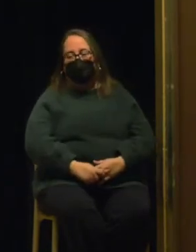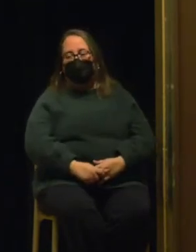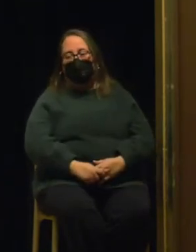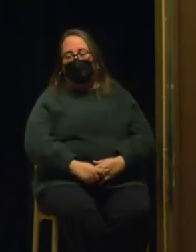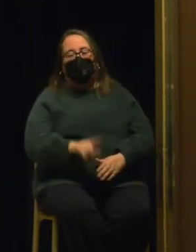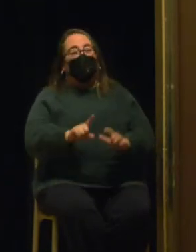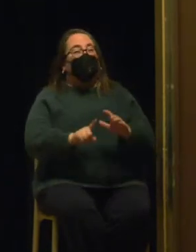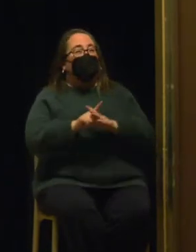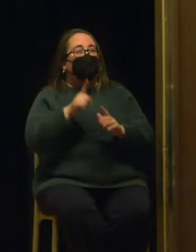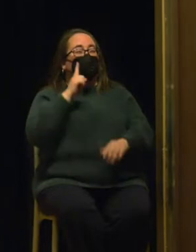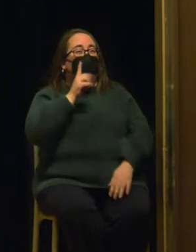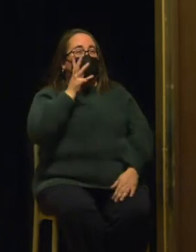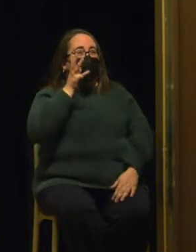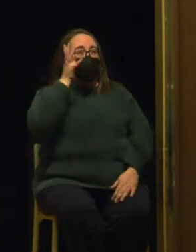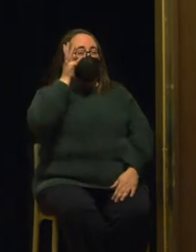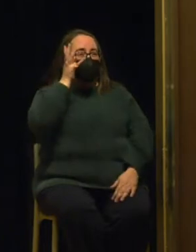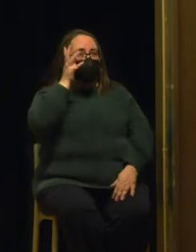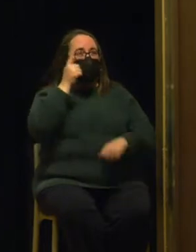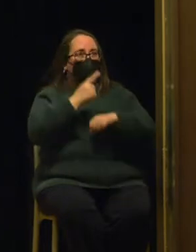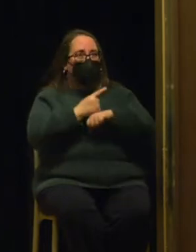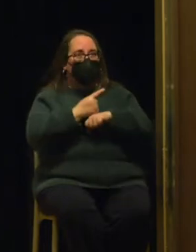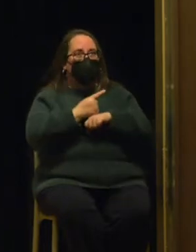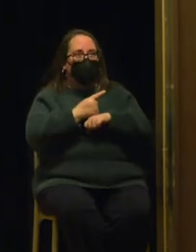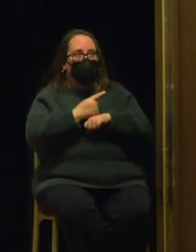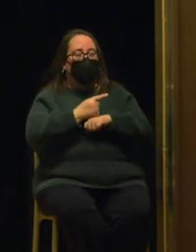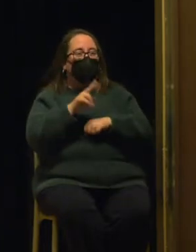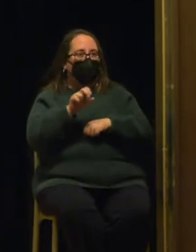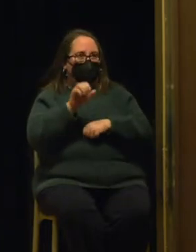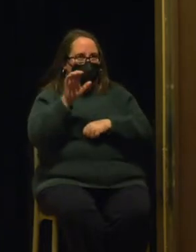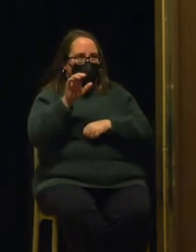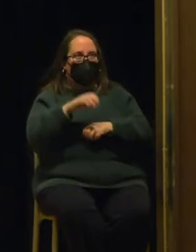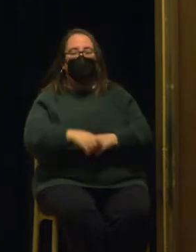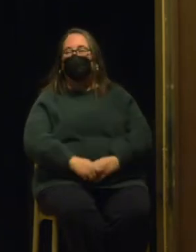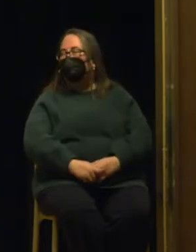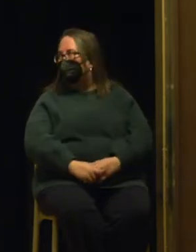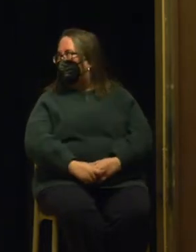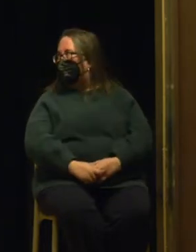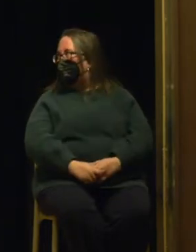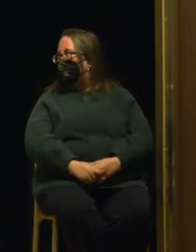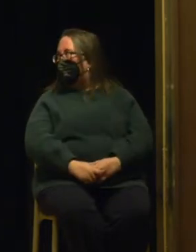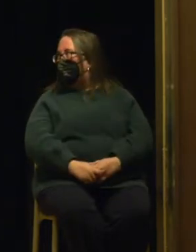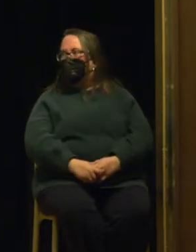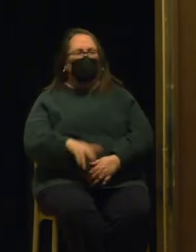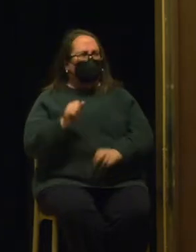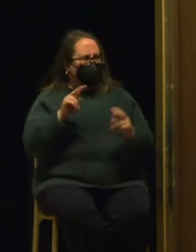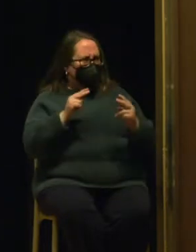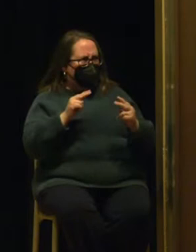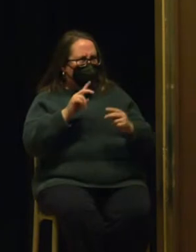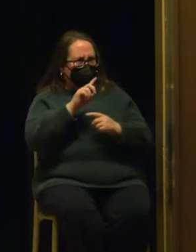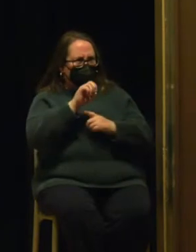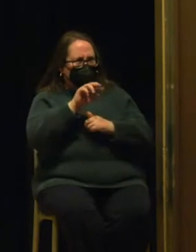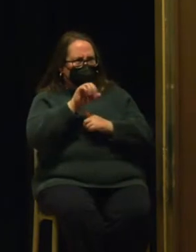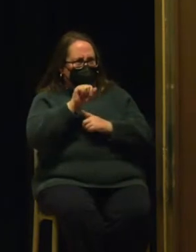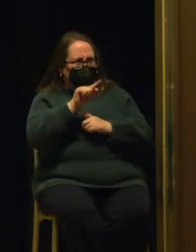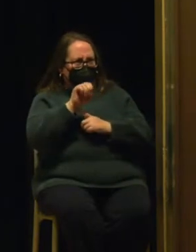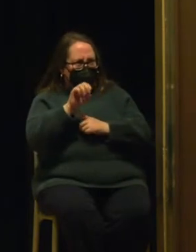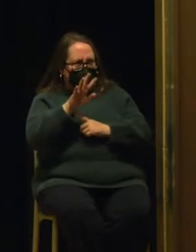When I showed up for Parents Day when she went to USC, people were like, Debra Lee's your